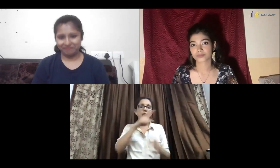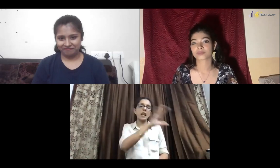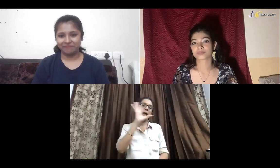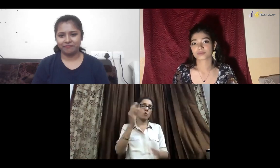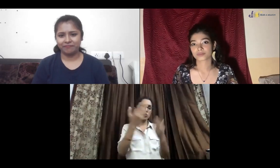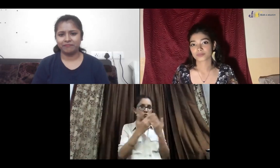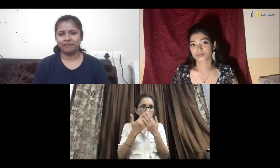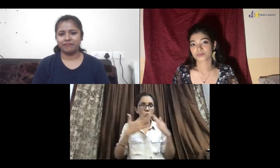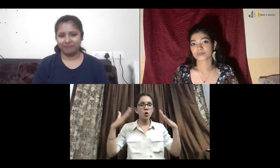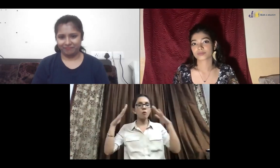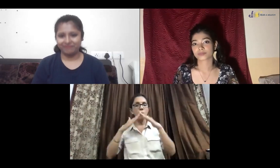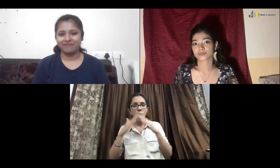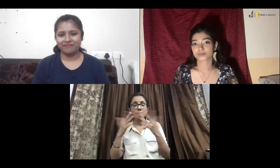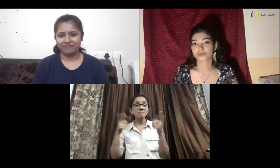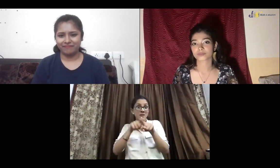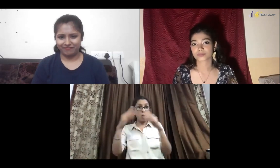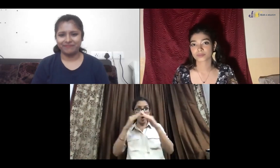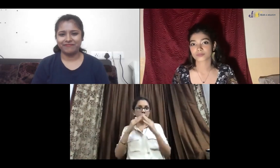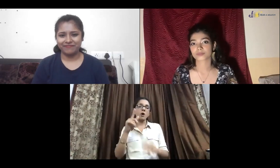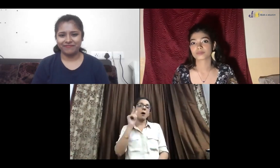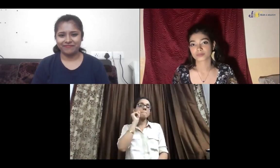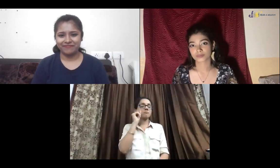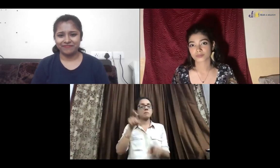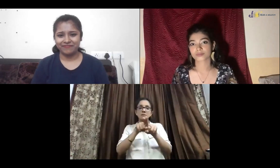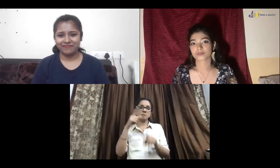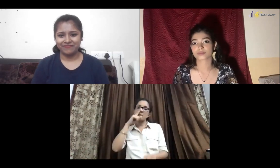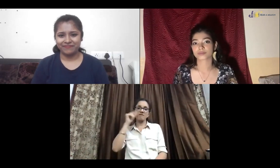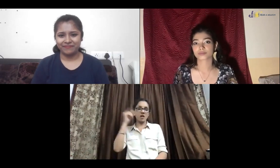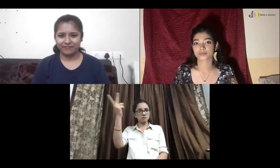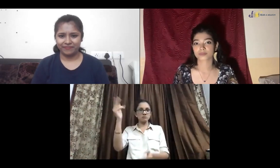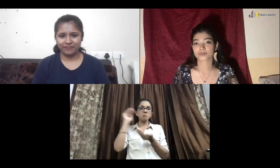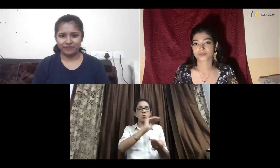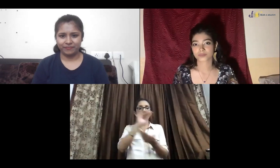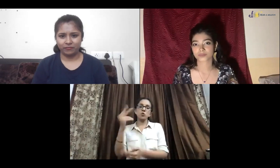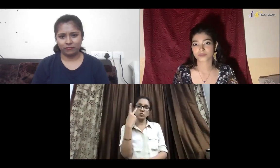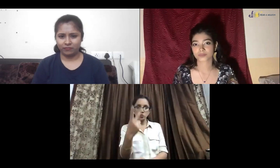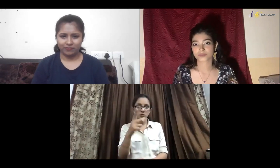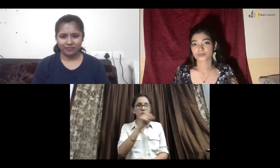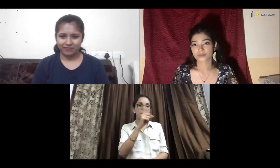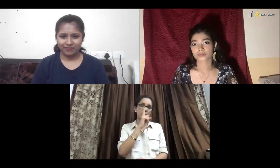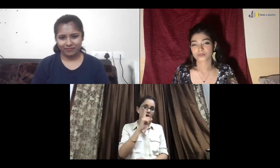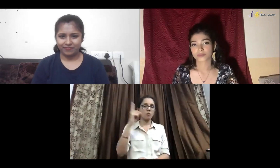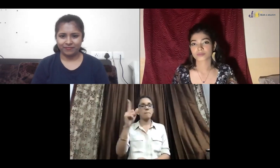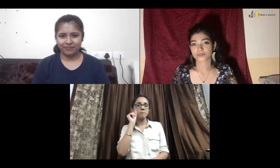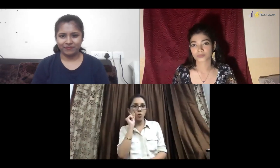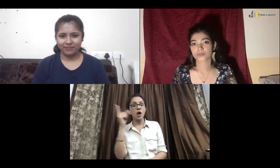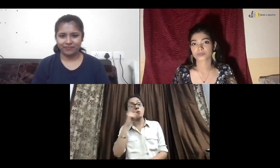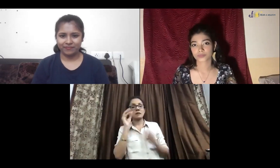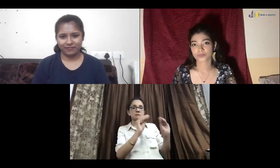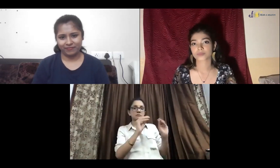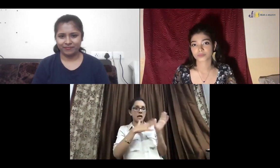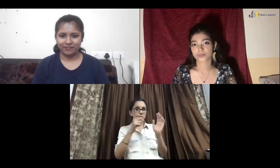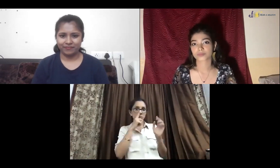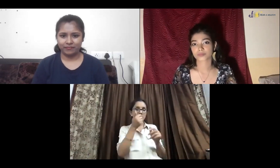So I feel that yeah, boys should be taught this thing also related to the if at home, there are